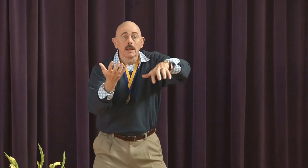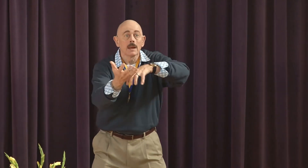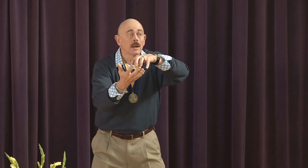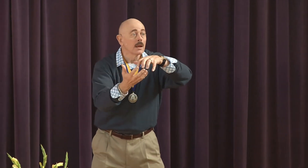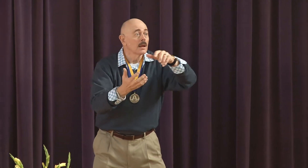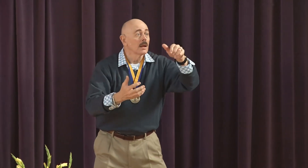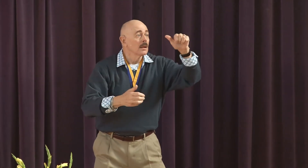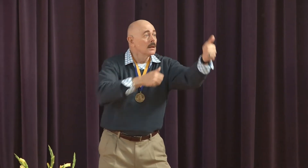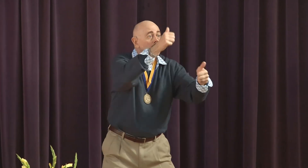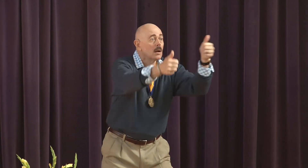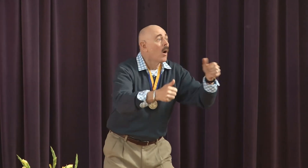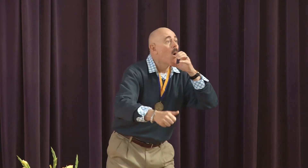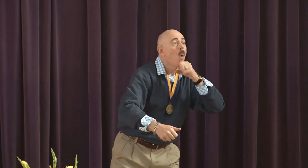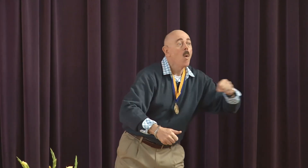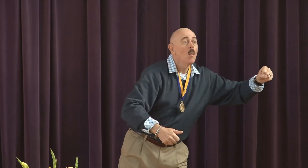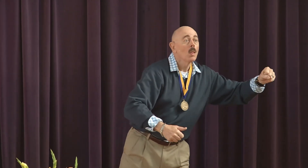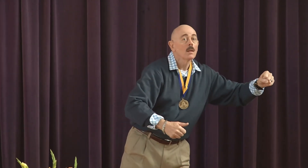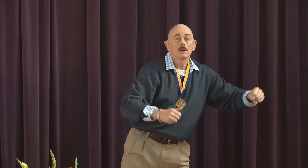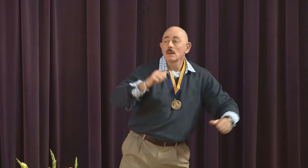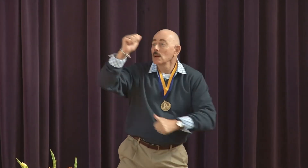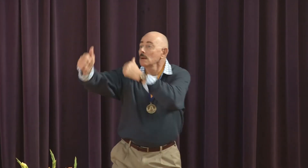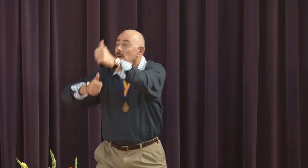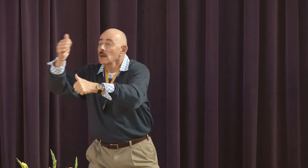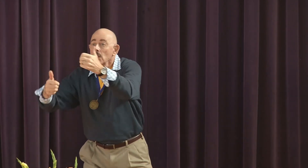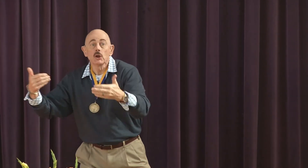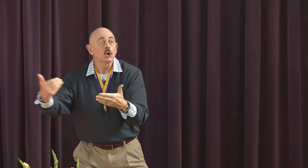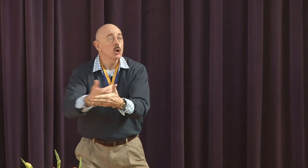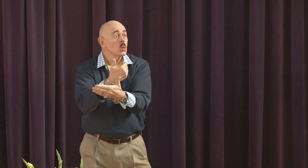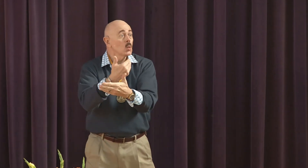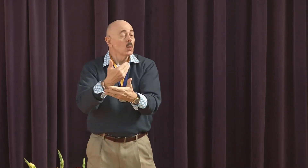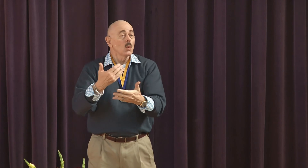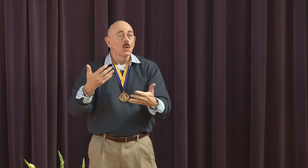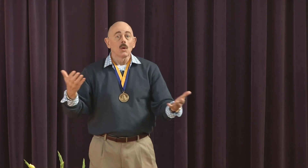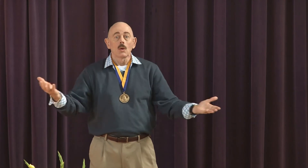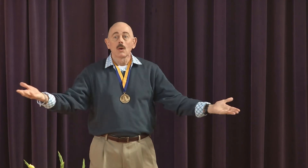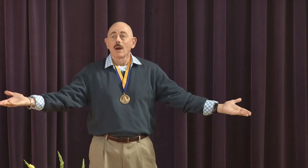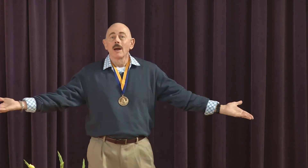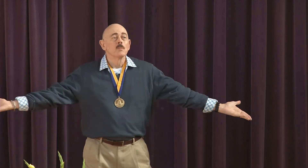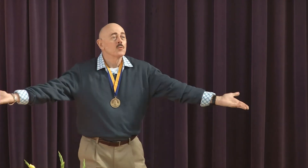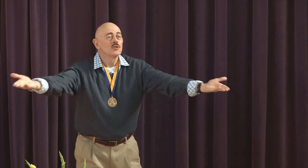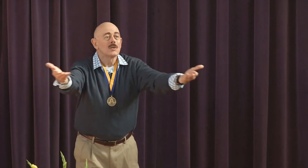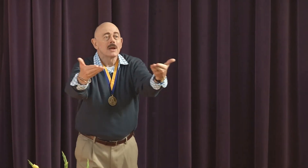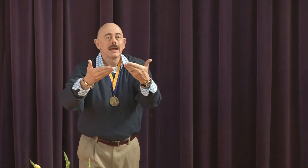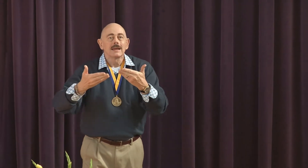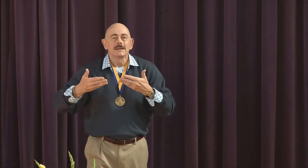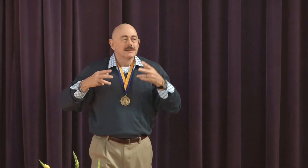The blend of old and new bring visual delights.